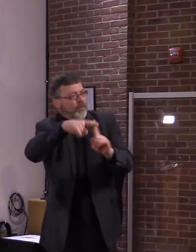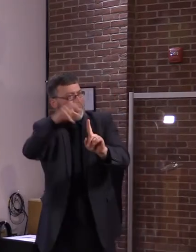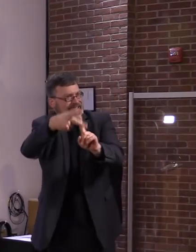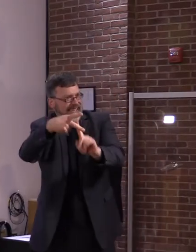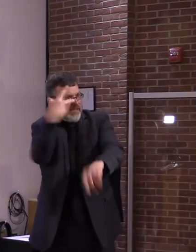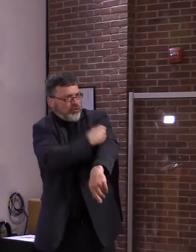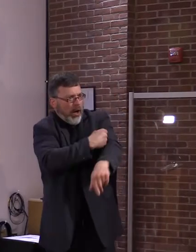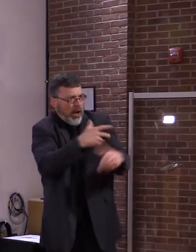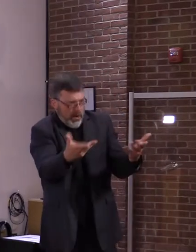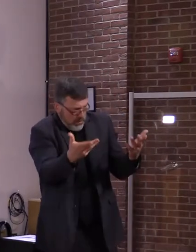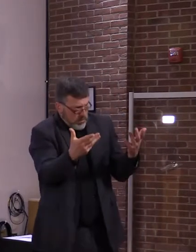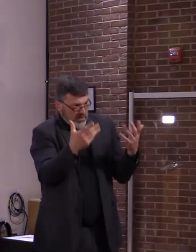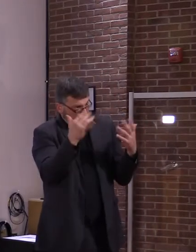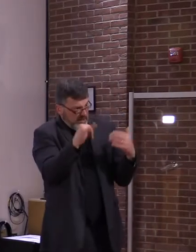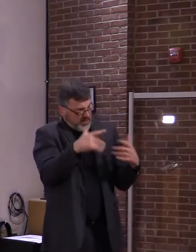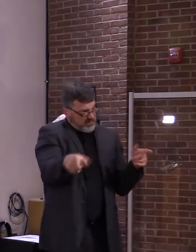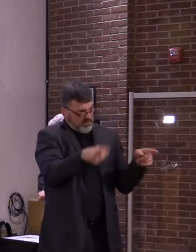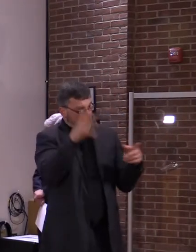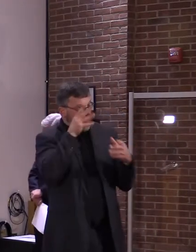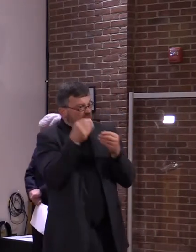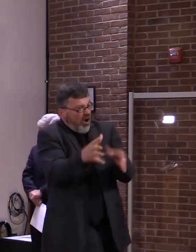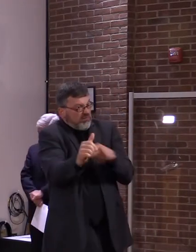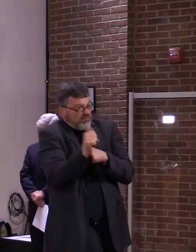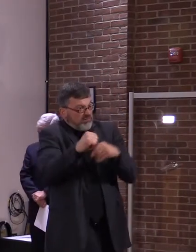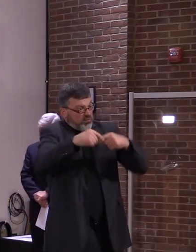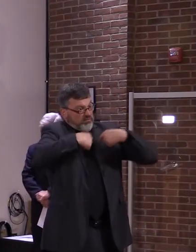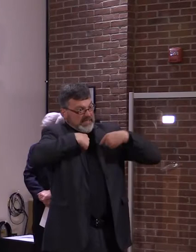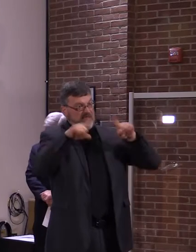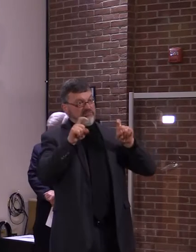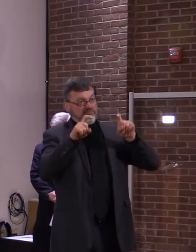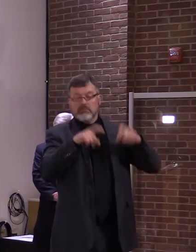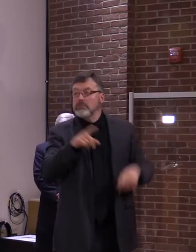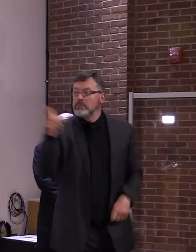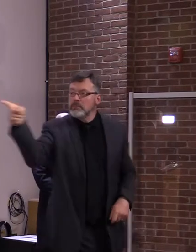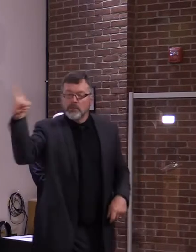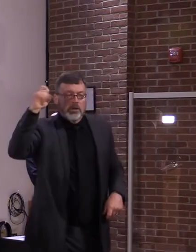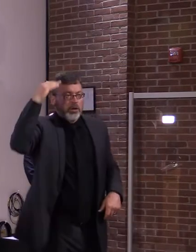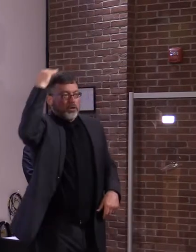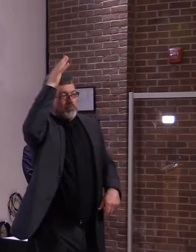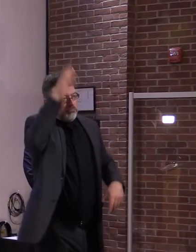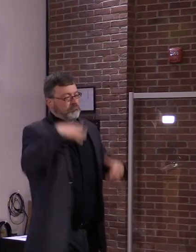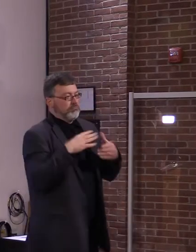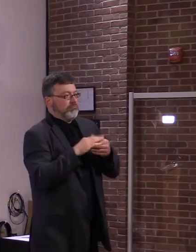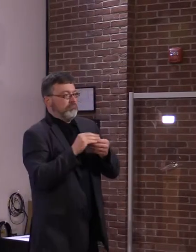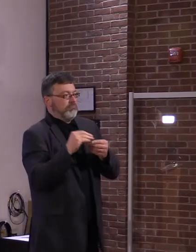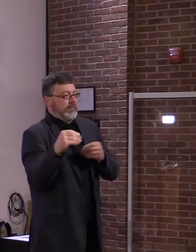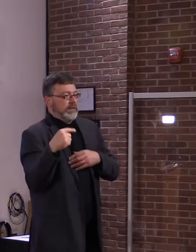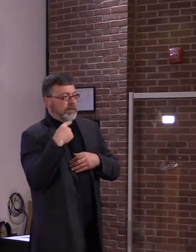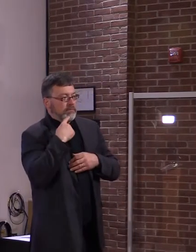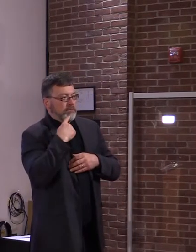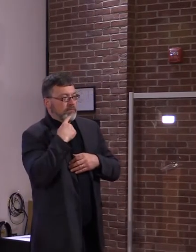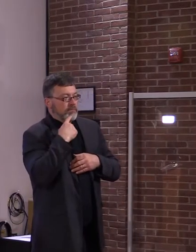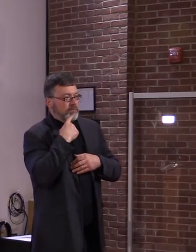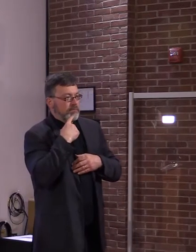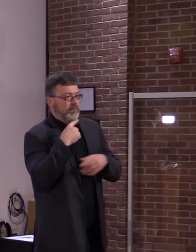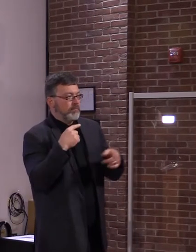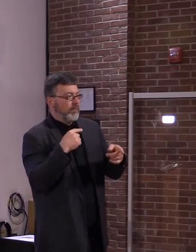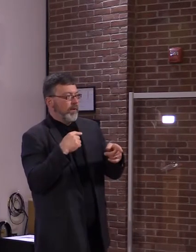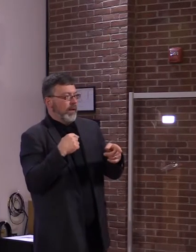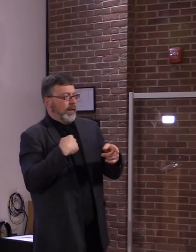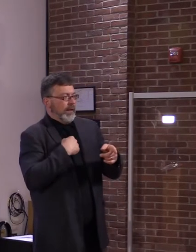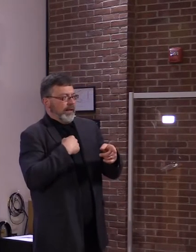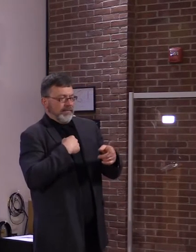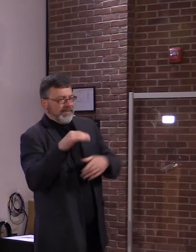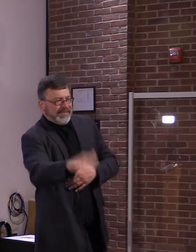because people would have already had two doses of the mRNA vaccine. She didn't indicate which one she